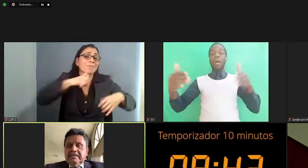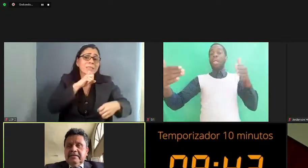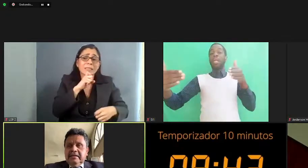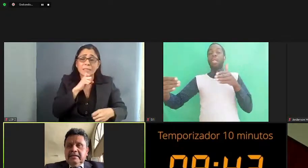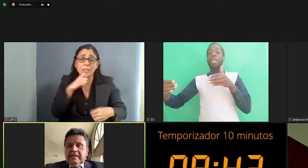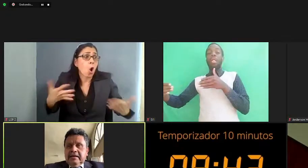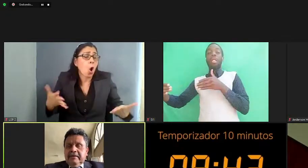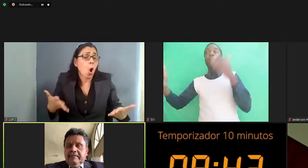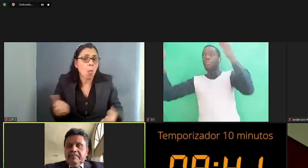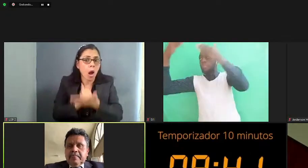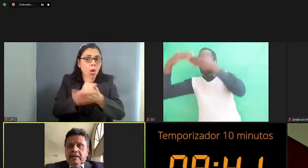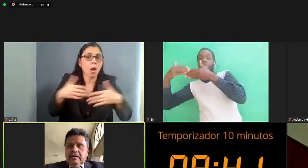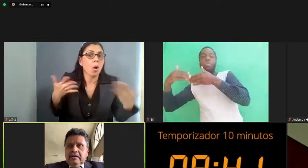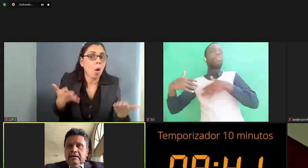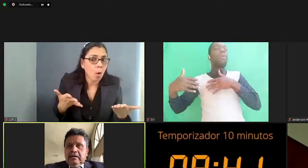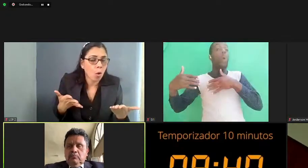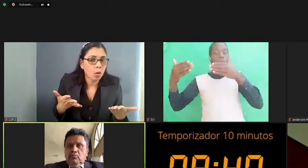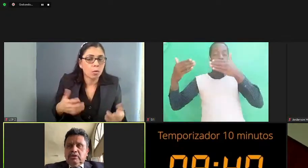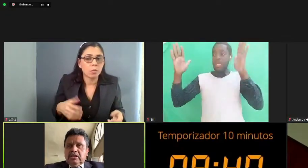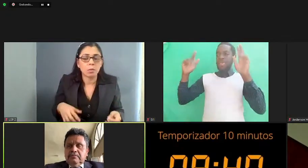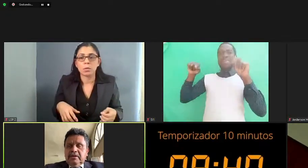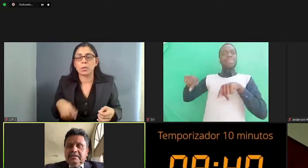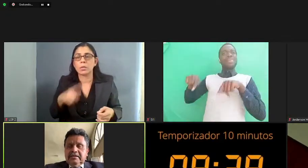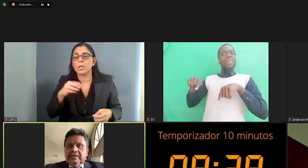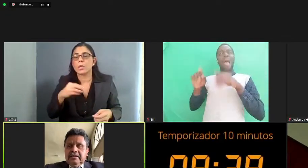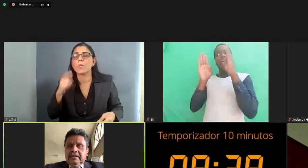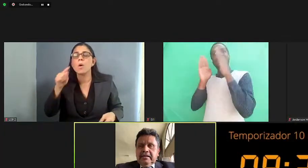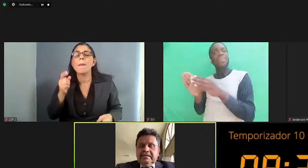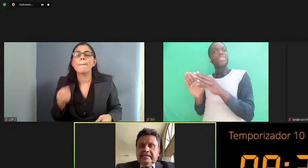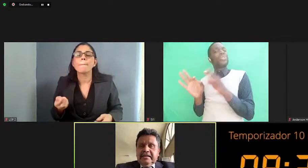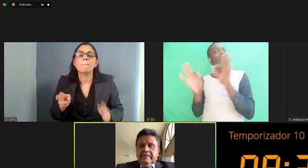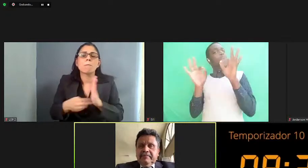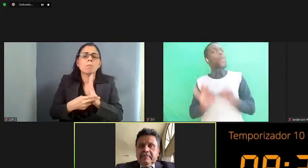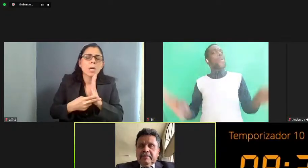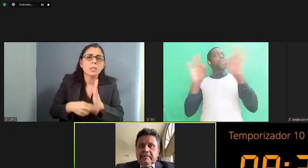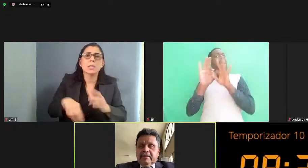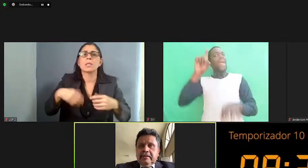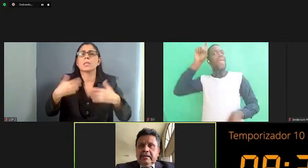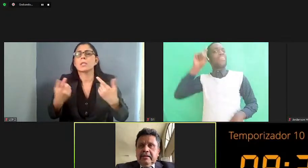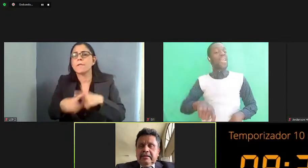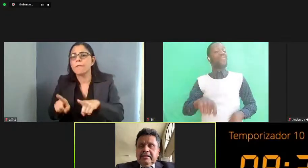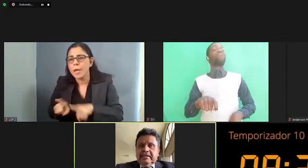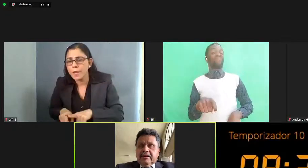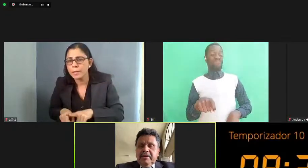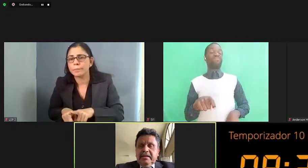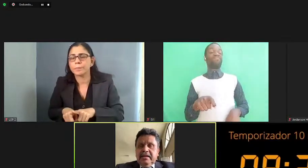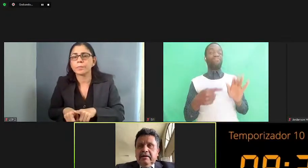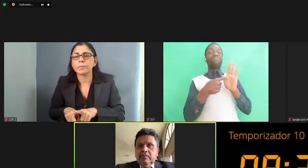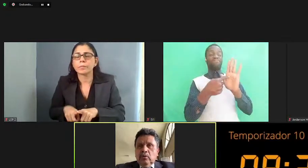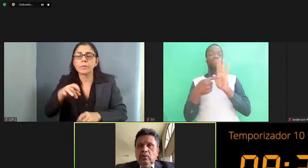what's happening with persons with disabilities before the emergencies and several times